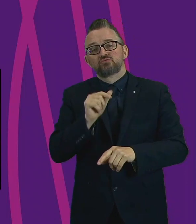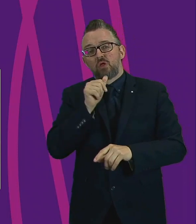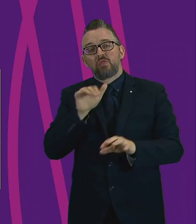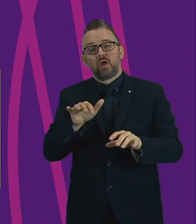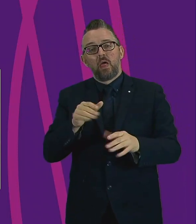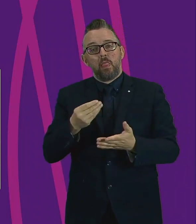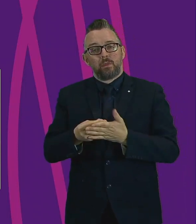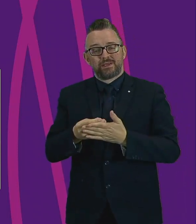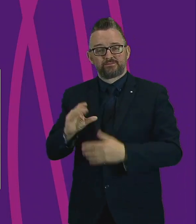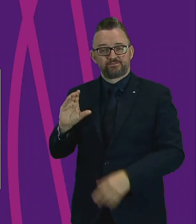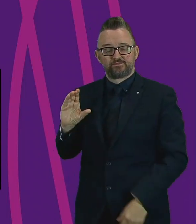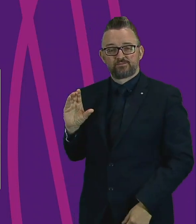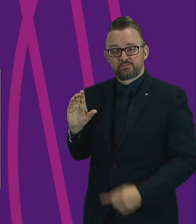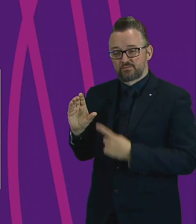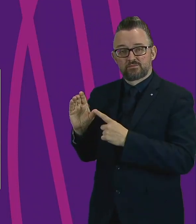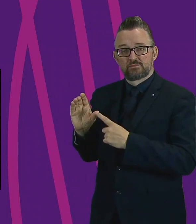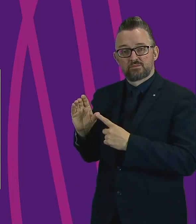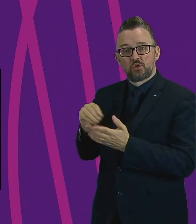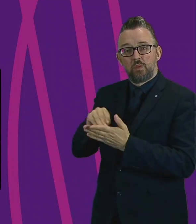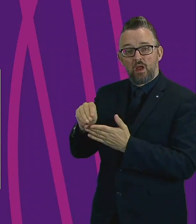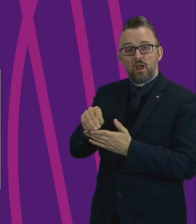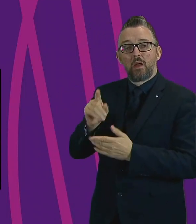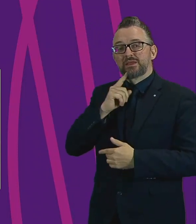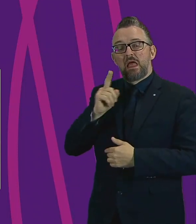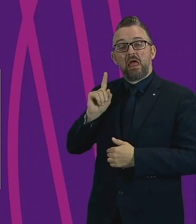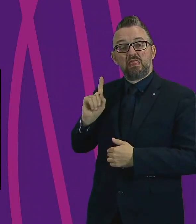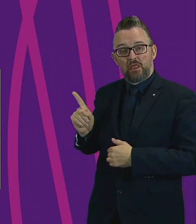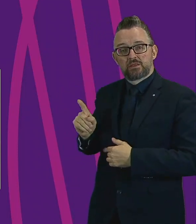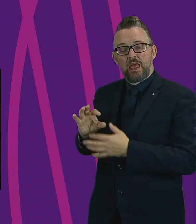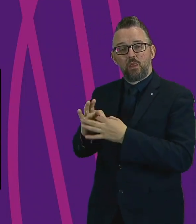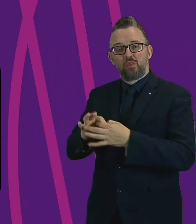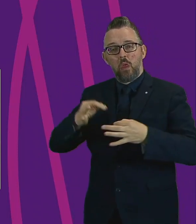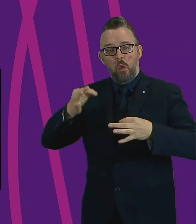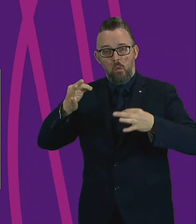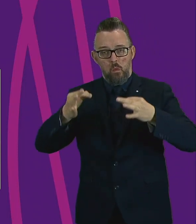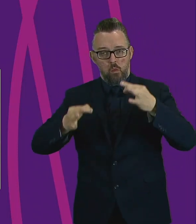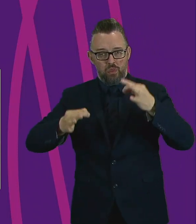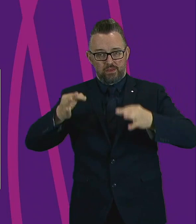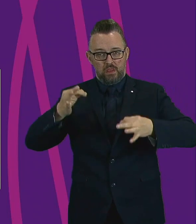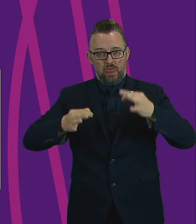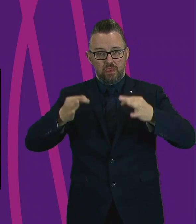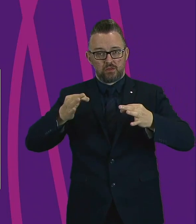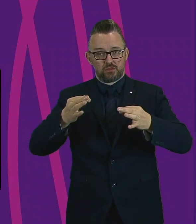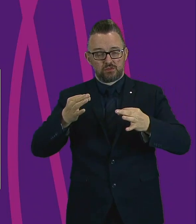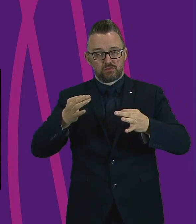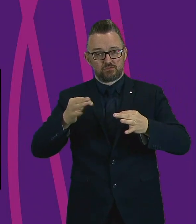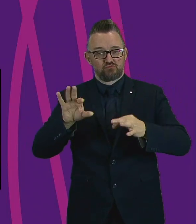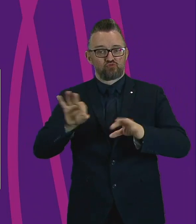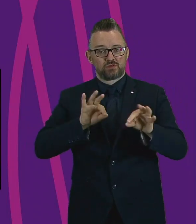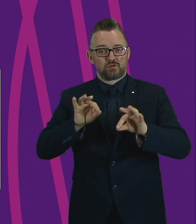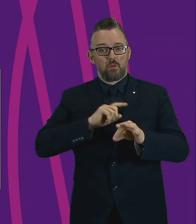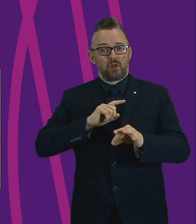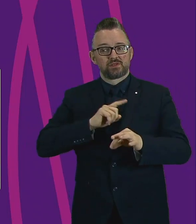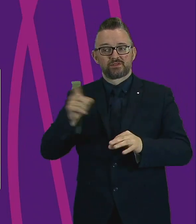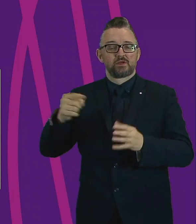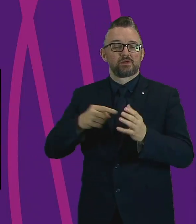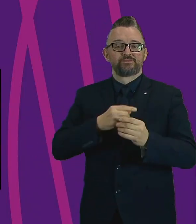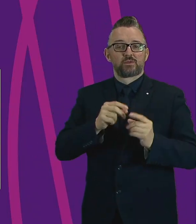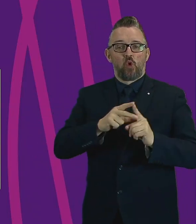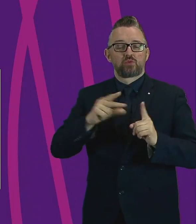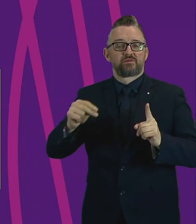to purchase them. And that was down to political choices of this government, who took Tory budget cuts